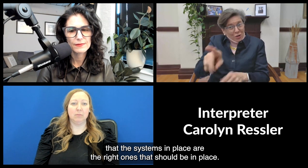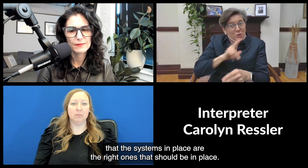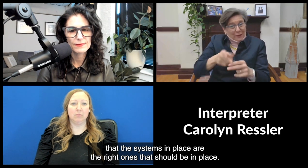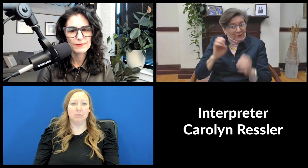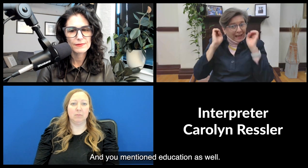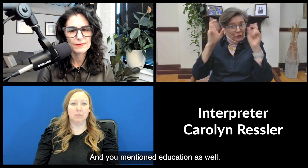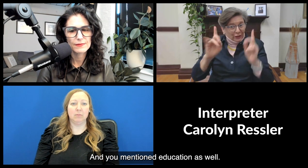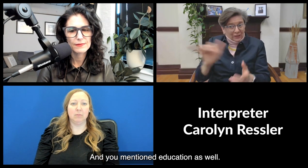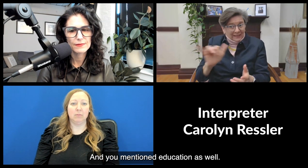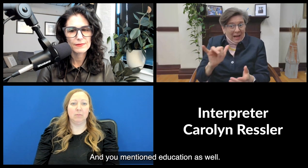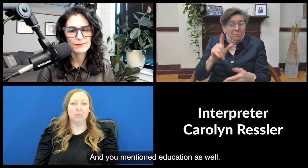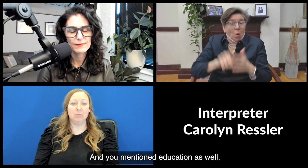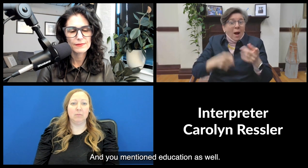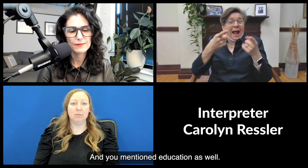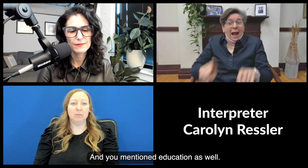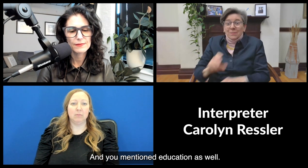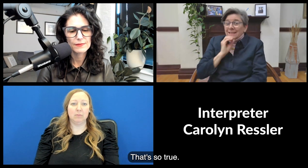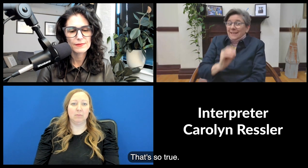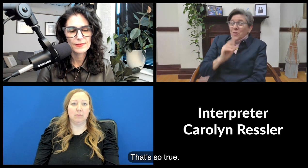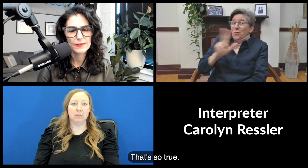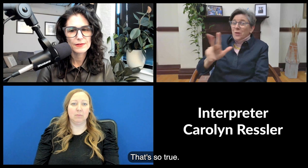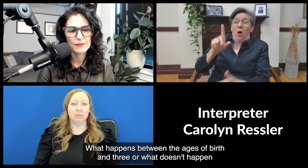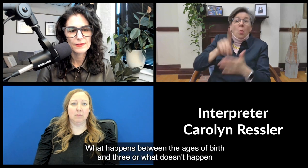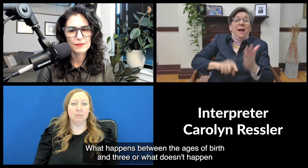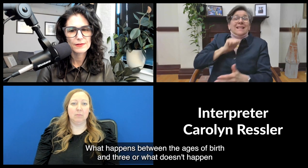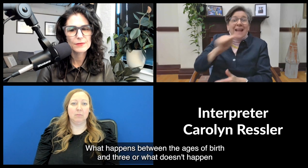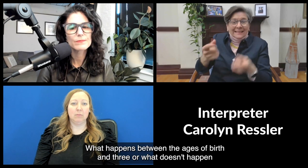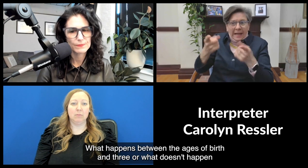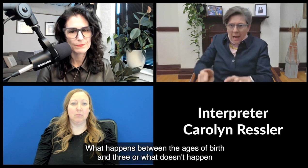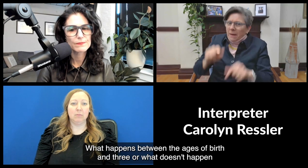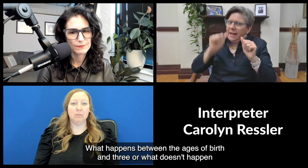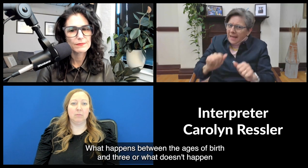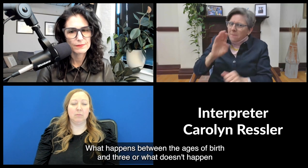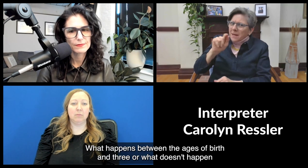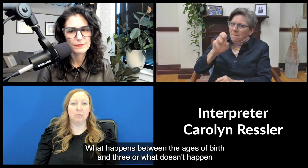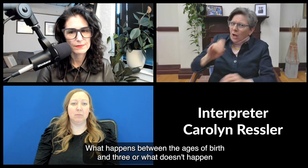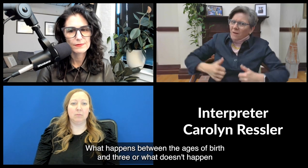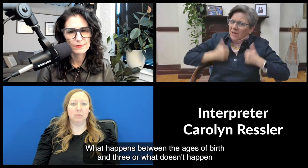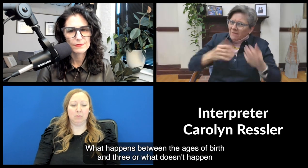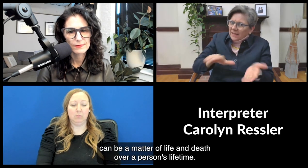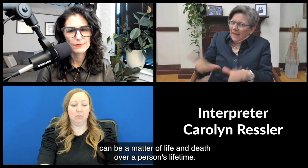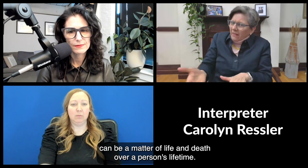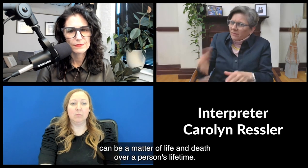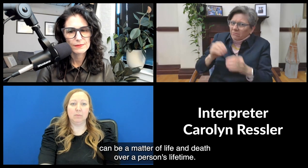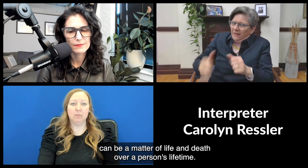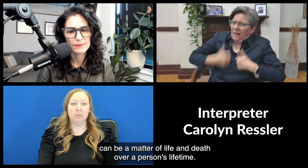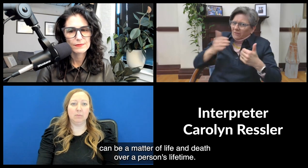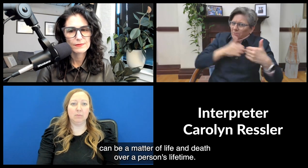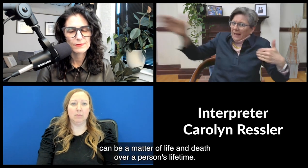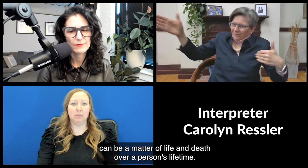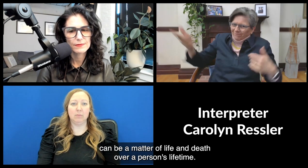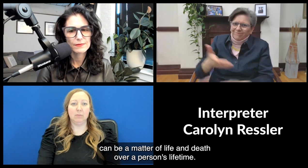are the right ones that should be in place. And you mentioned education as well. That's so true. What happens between the ages of birth and three or what doesn't happen